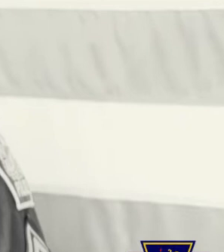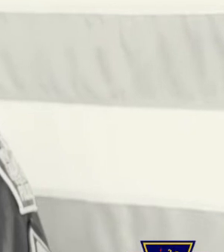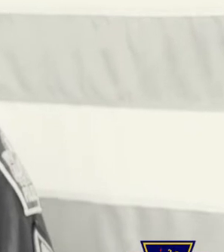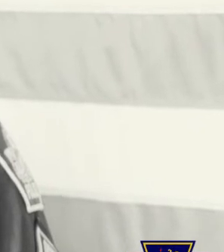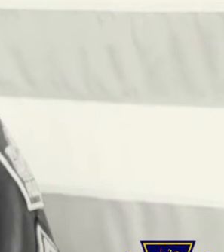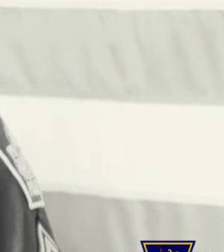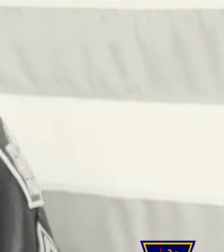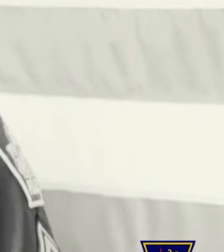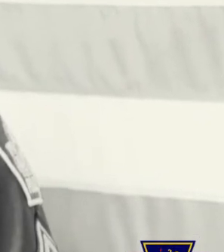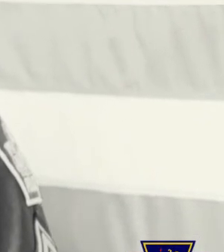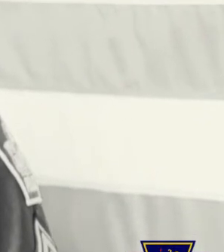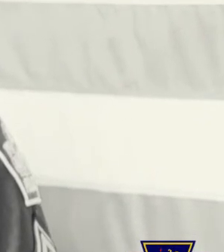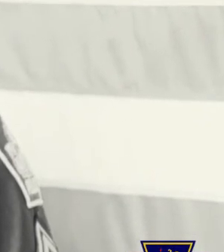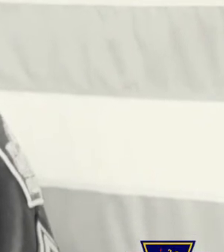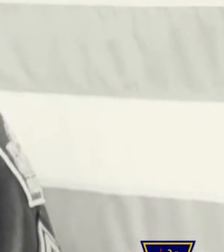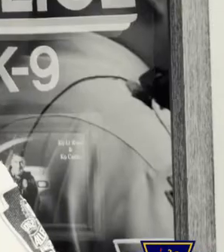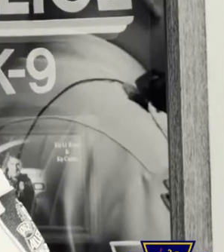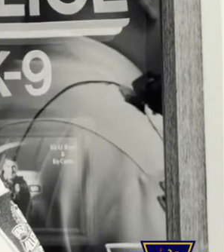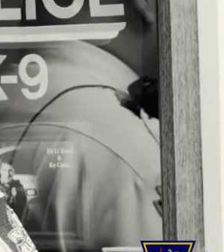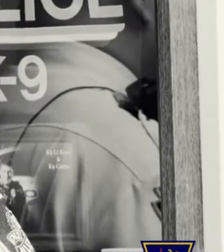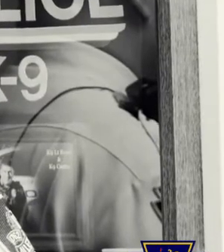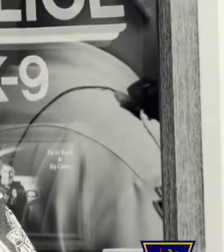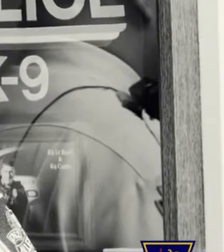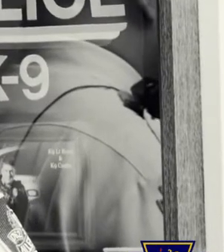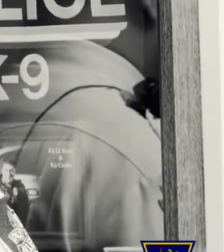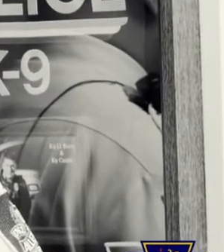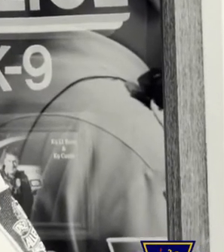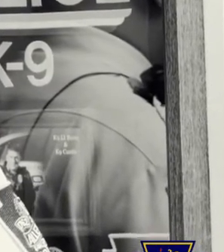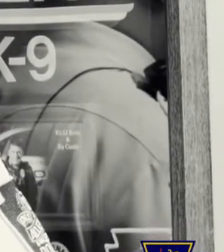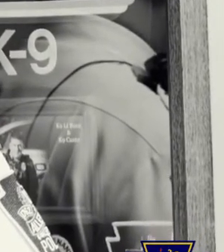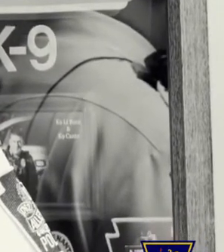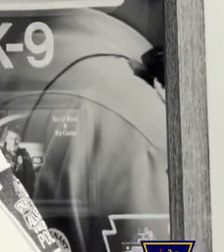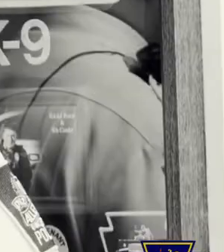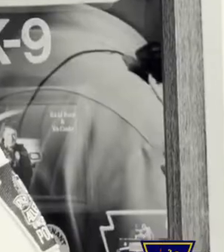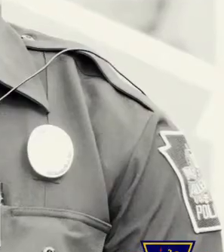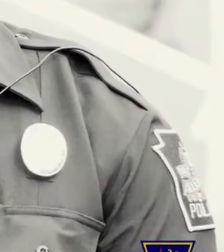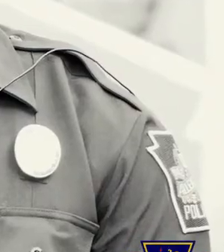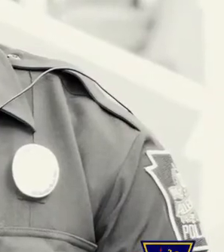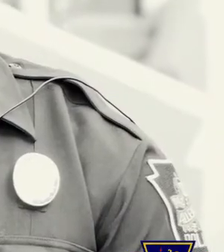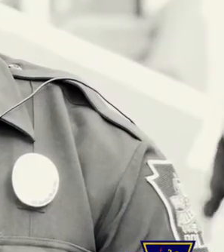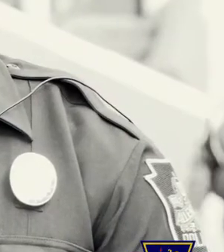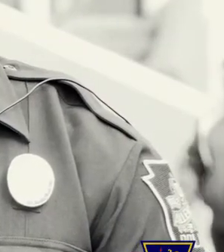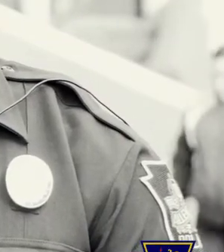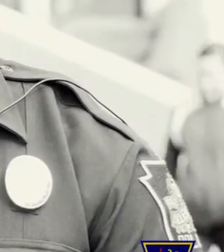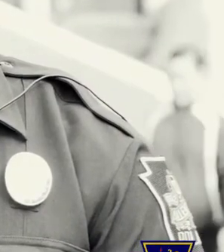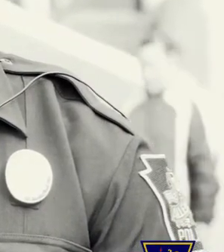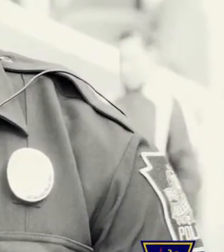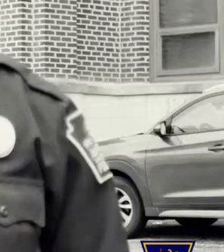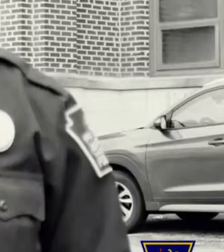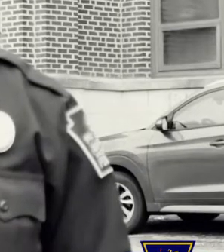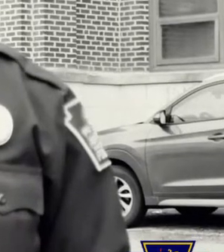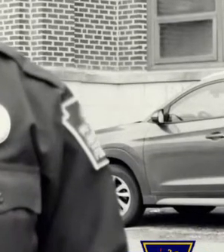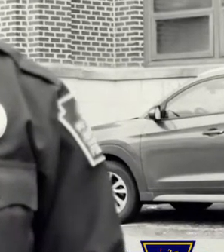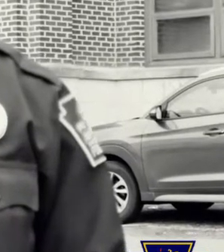Hello, my name is Sergeant Christy Correa. Hola, mi nombre es Capitán Charles Roca. Hello, my name is Officer